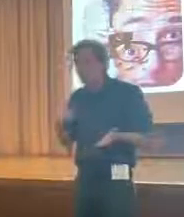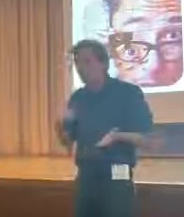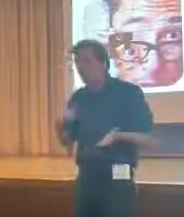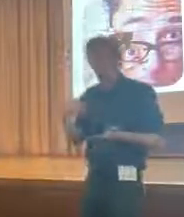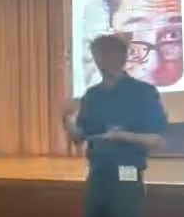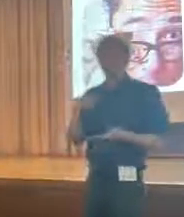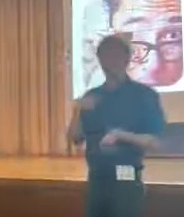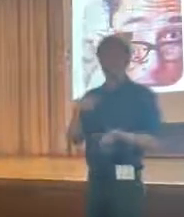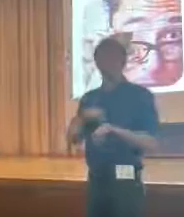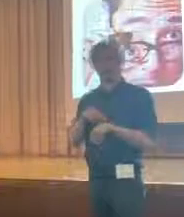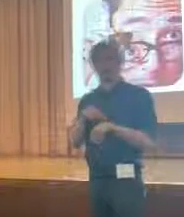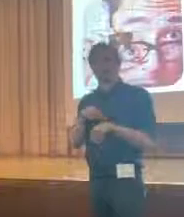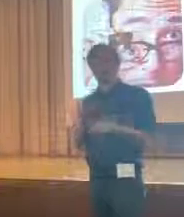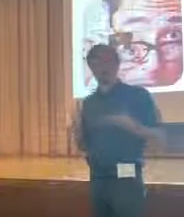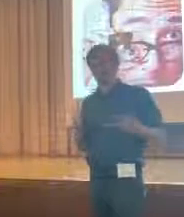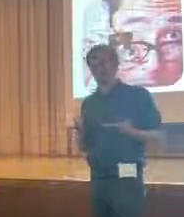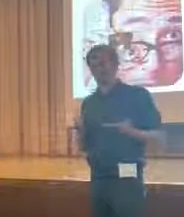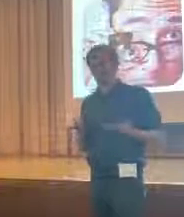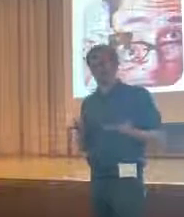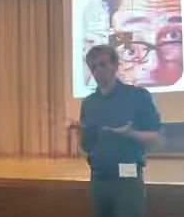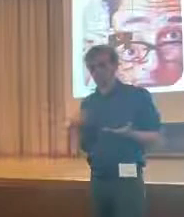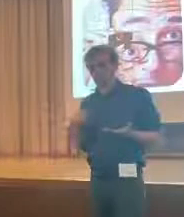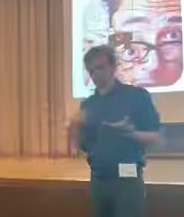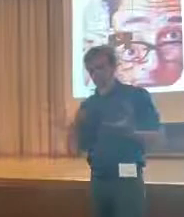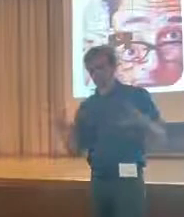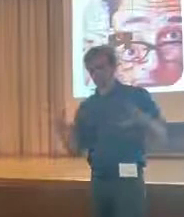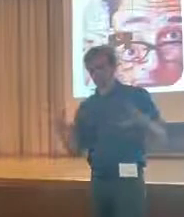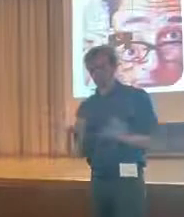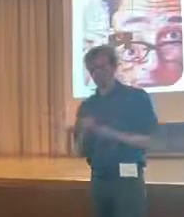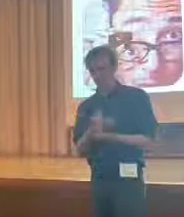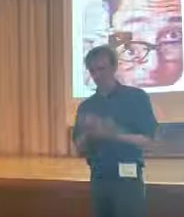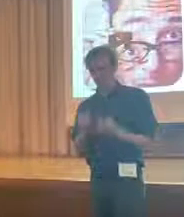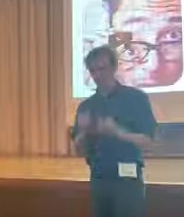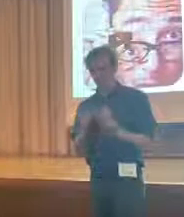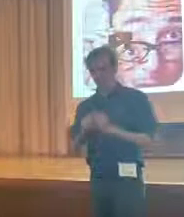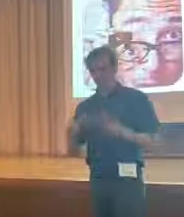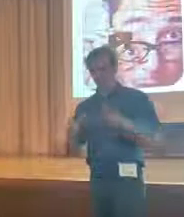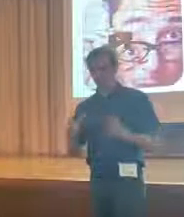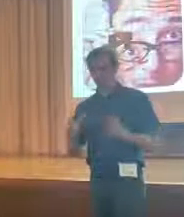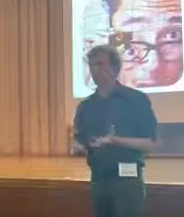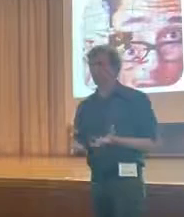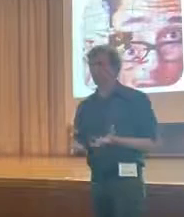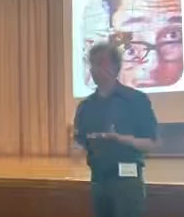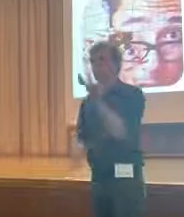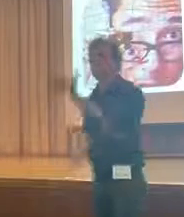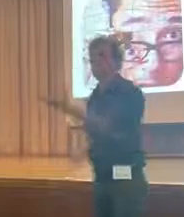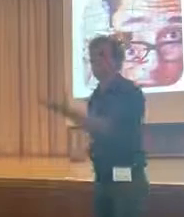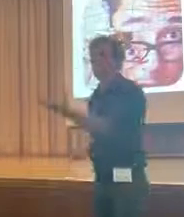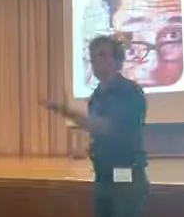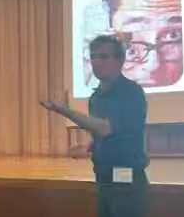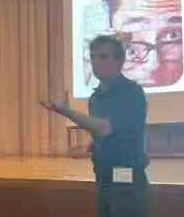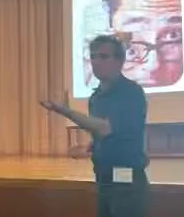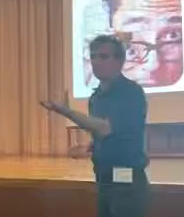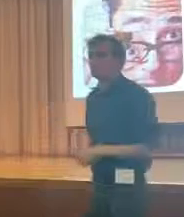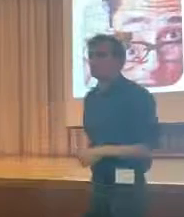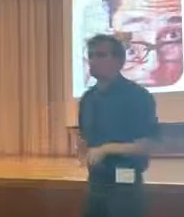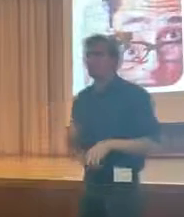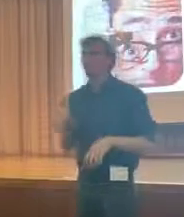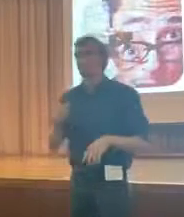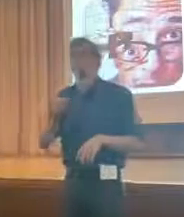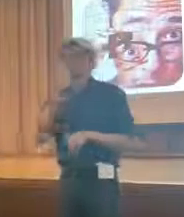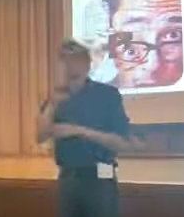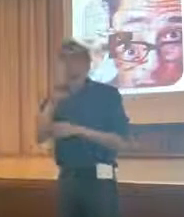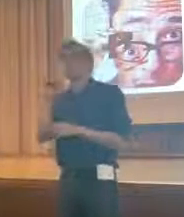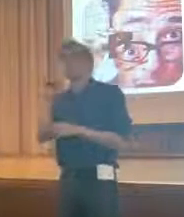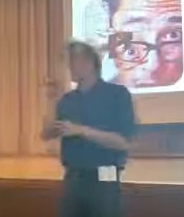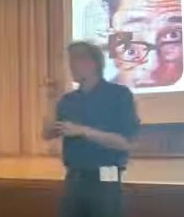you. It is a process you apply. It is not a switch that